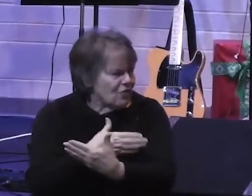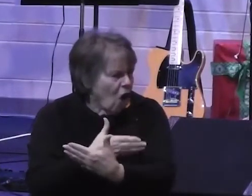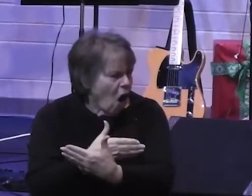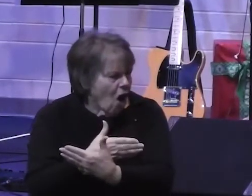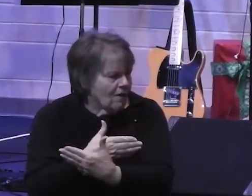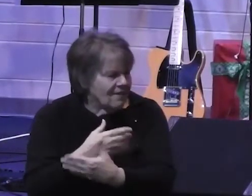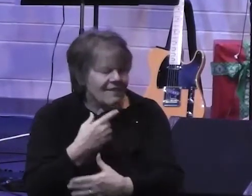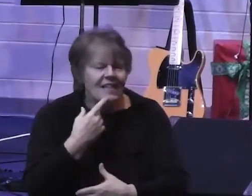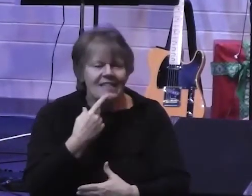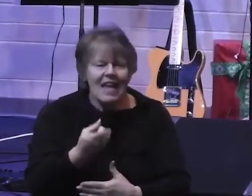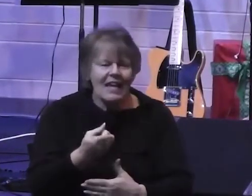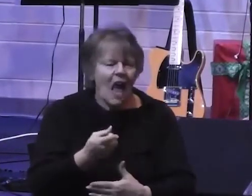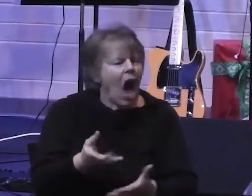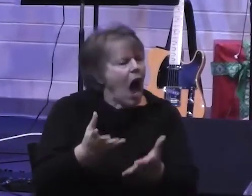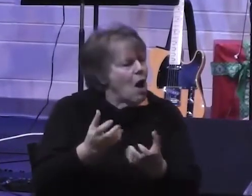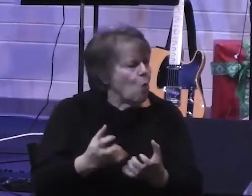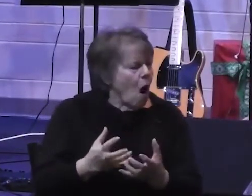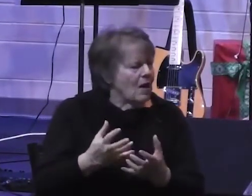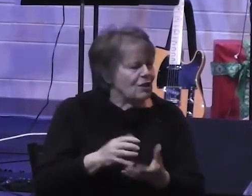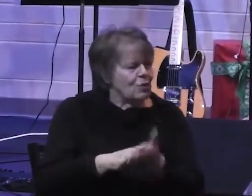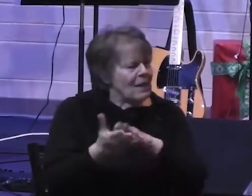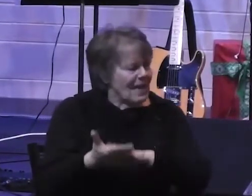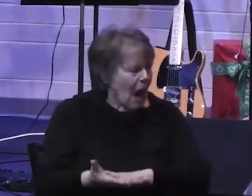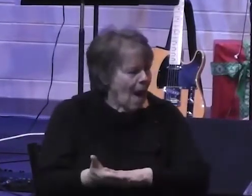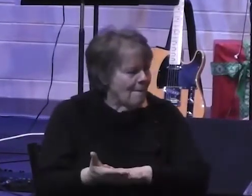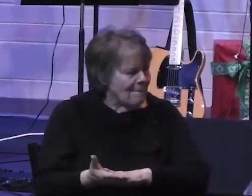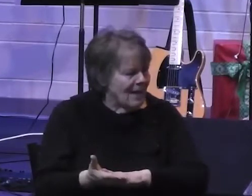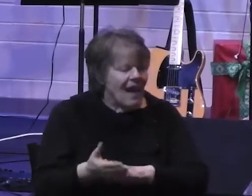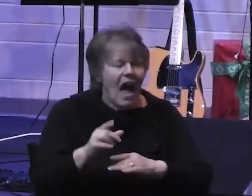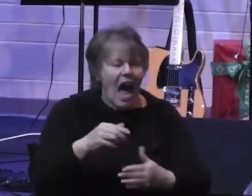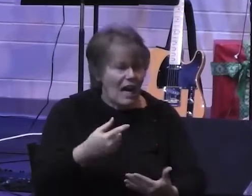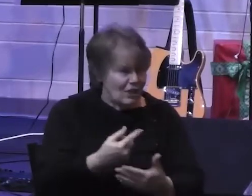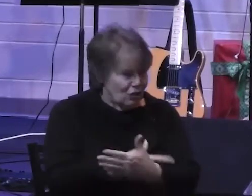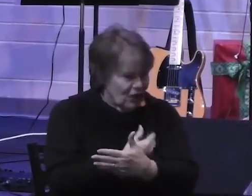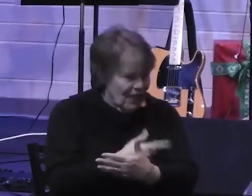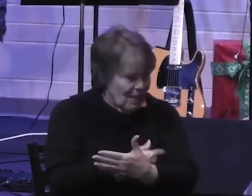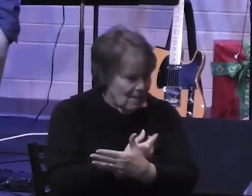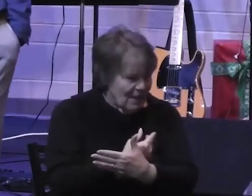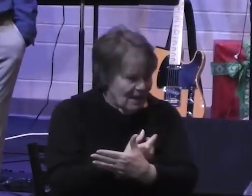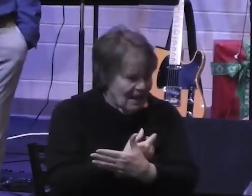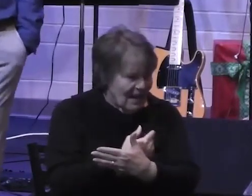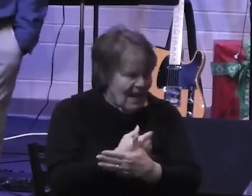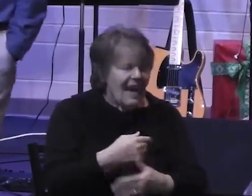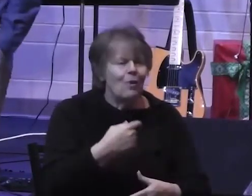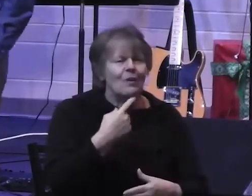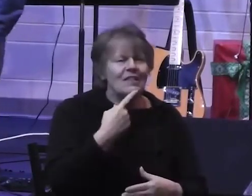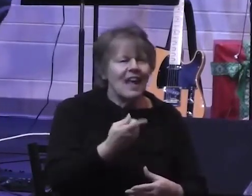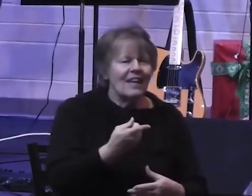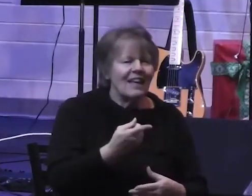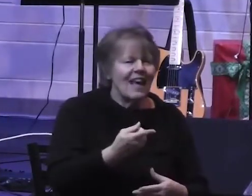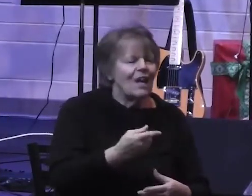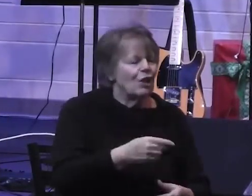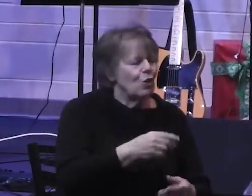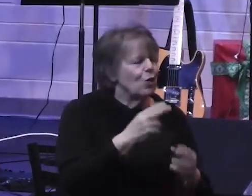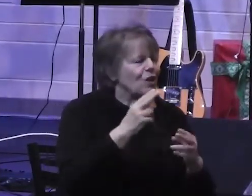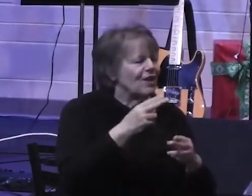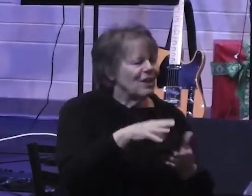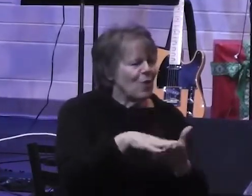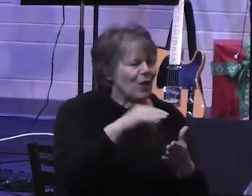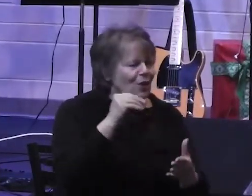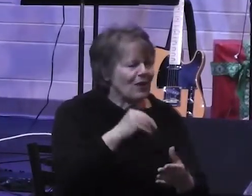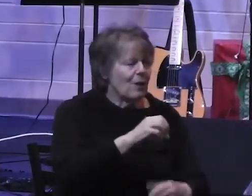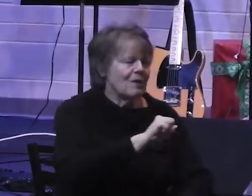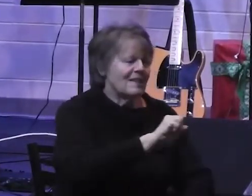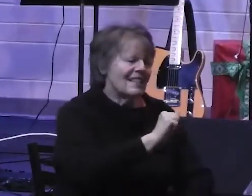that the Sadducees were so sad, you see, right? It's very clever. I just want to be a sheep. But did